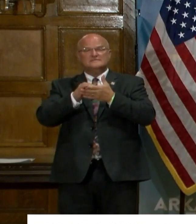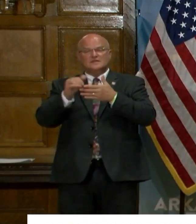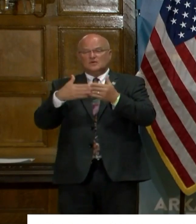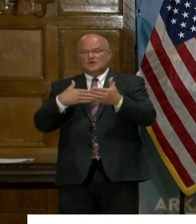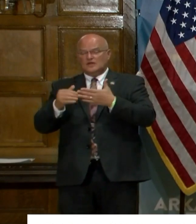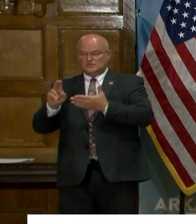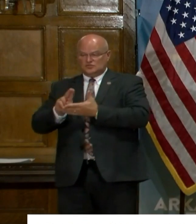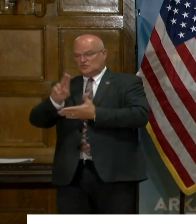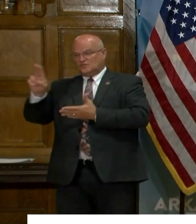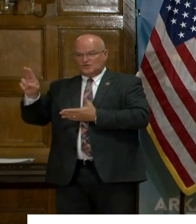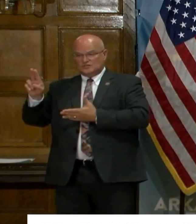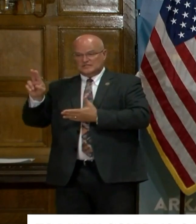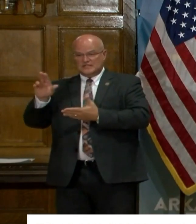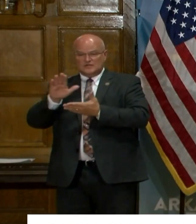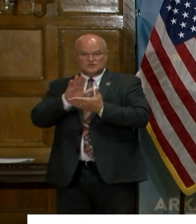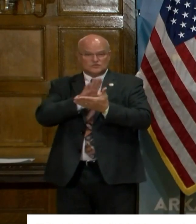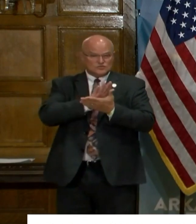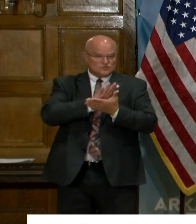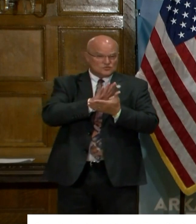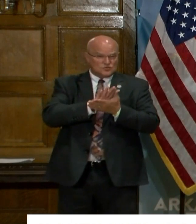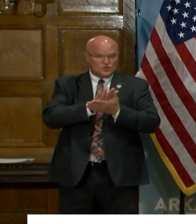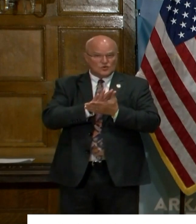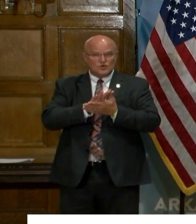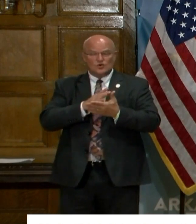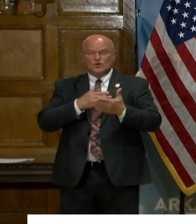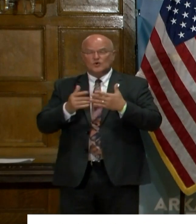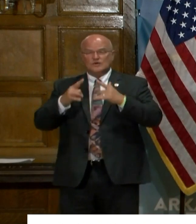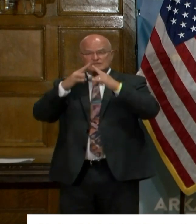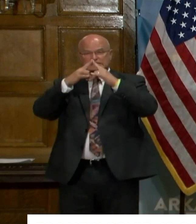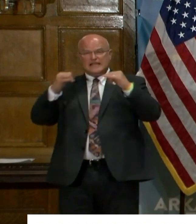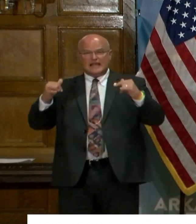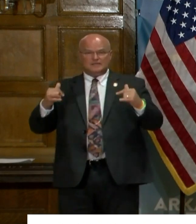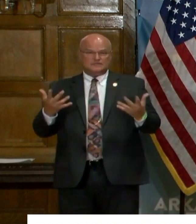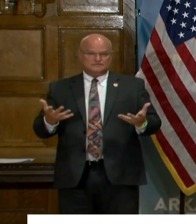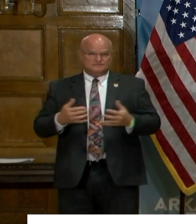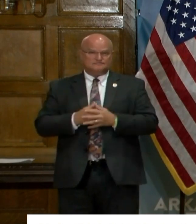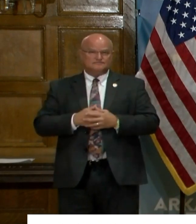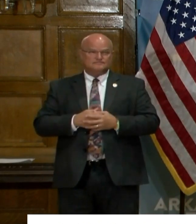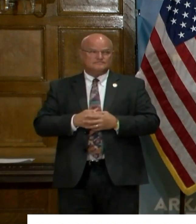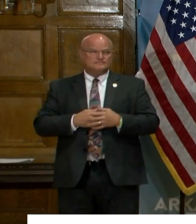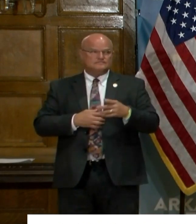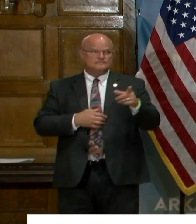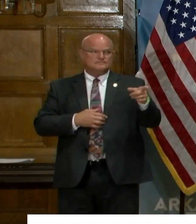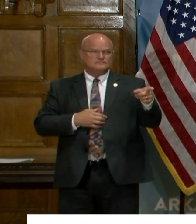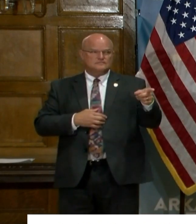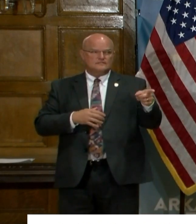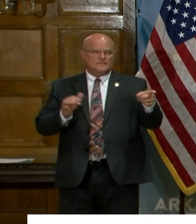whether it's a university setting, a school setting, or whether it's a camp setting.